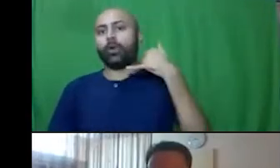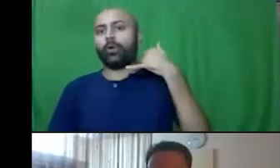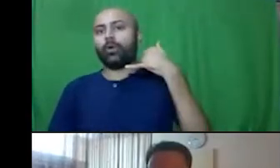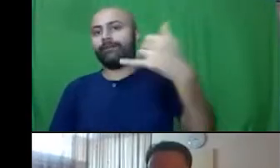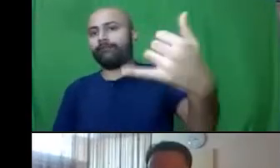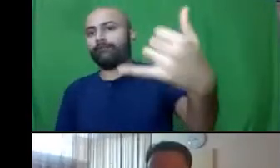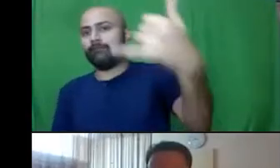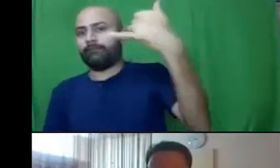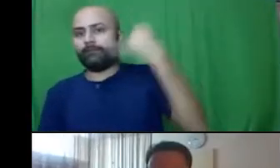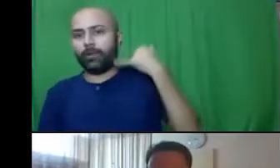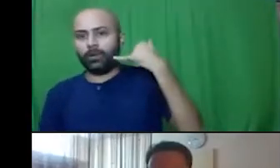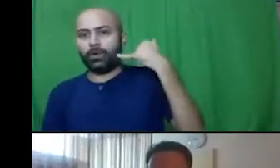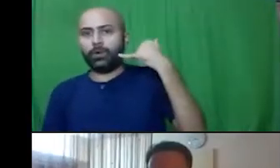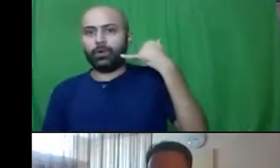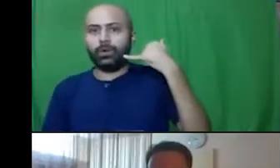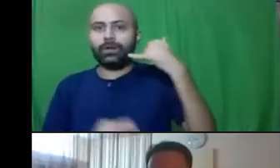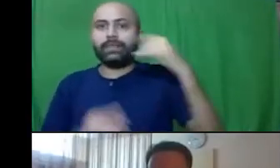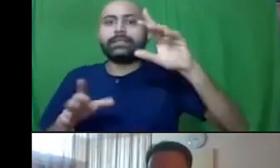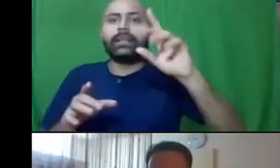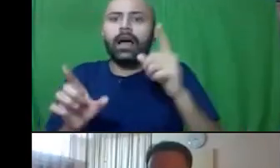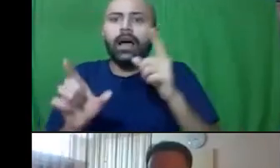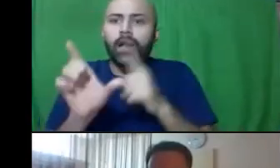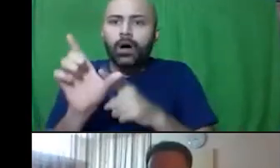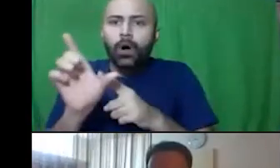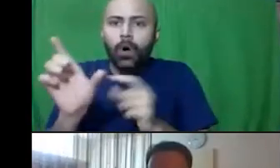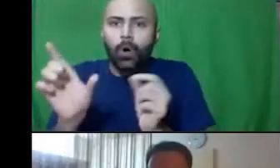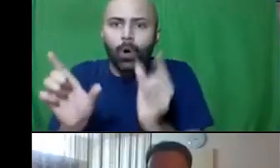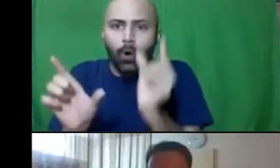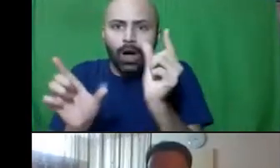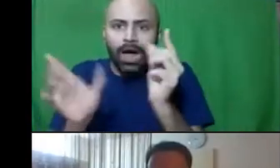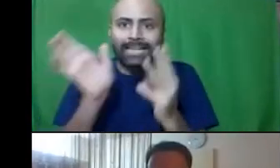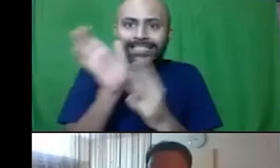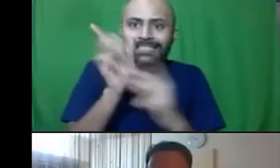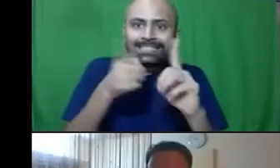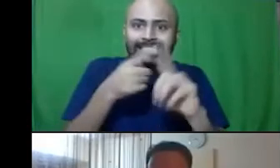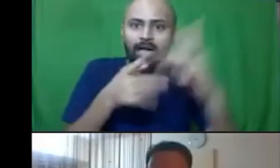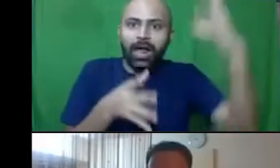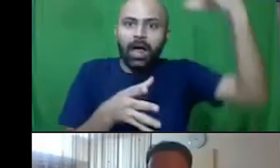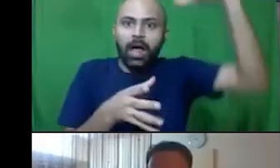moving our hands according to the sentence.